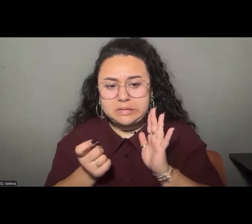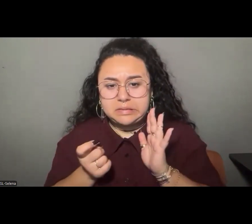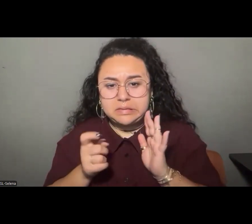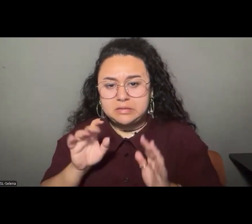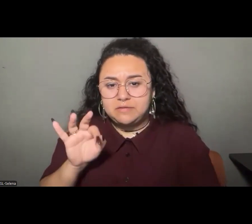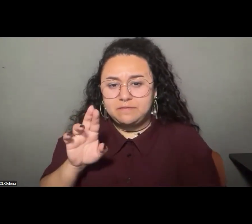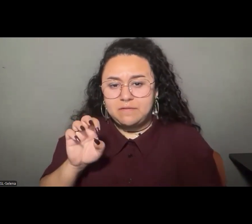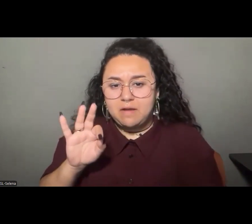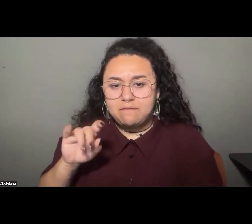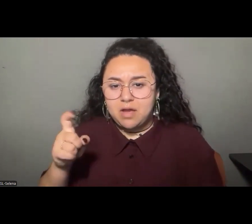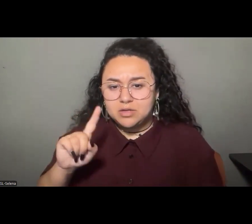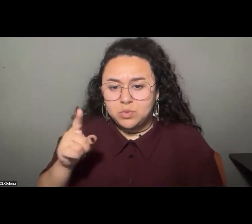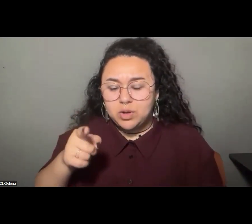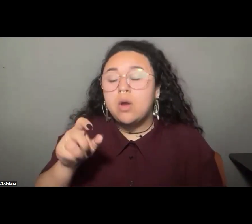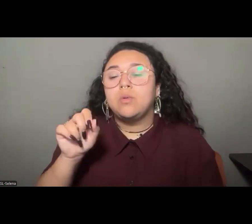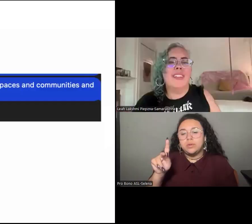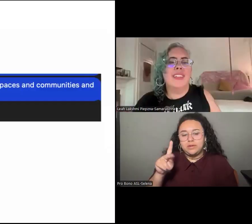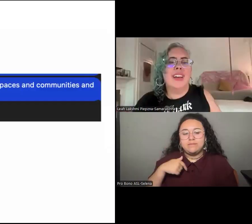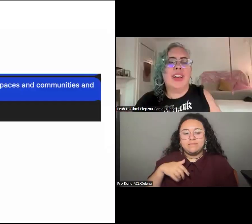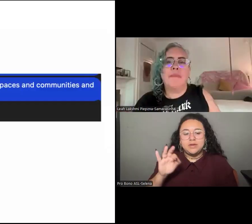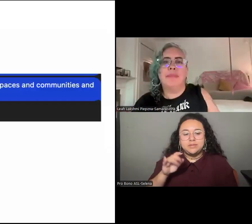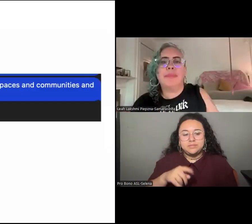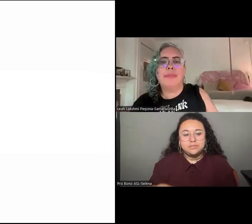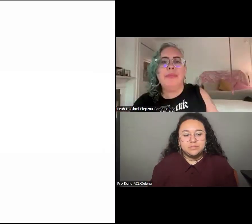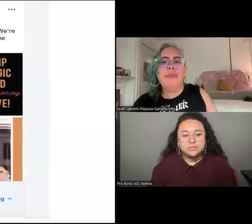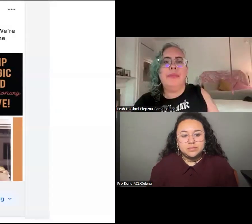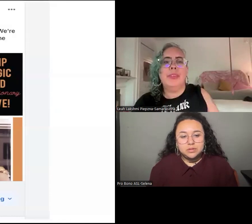Firefox, where are you? Oh yeah, here we go. Okay.